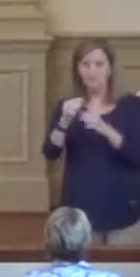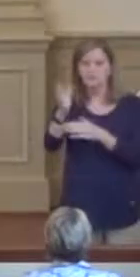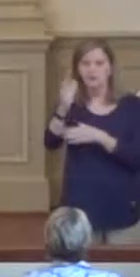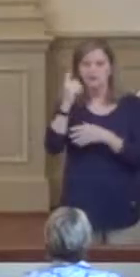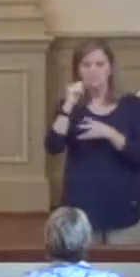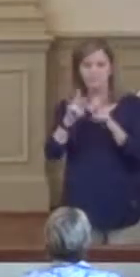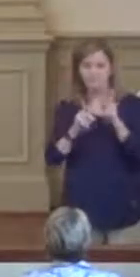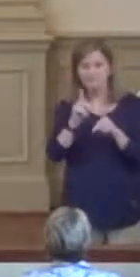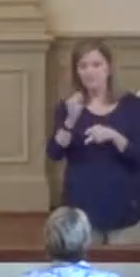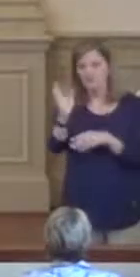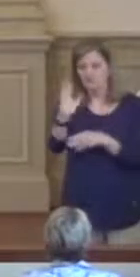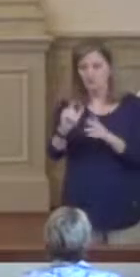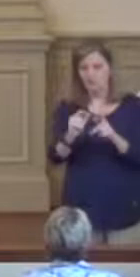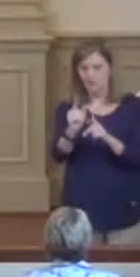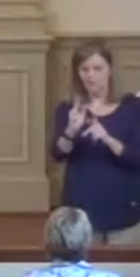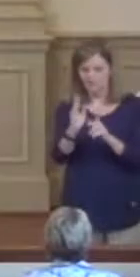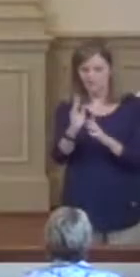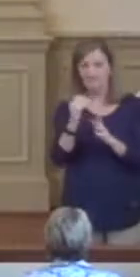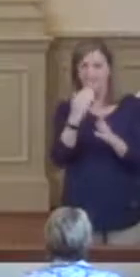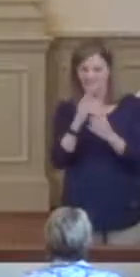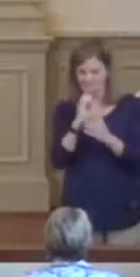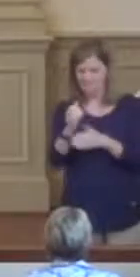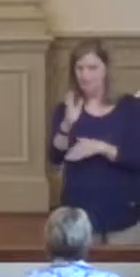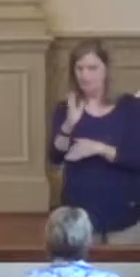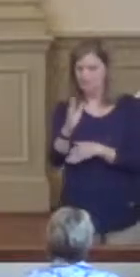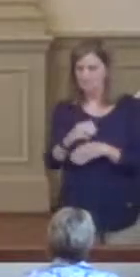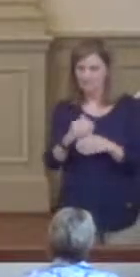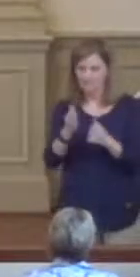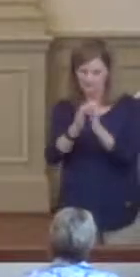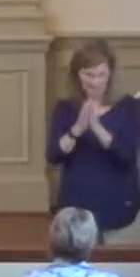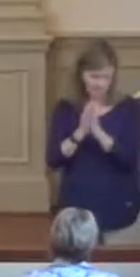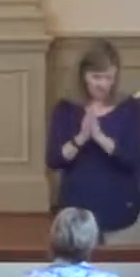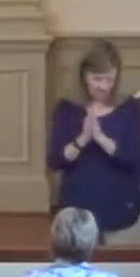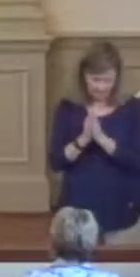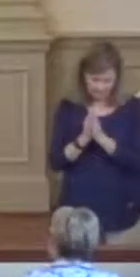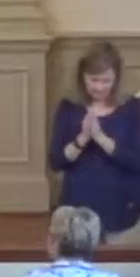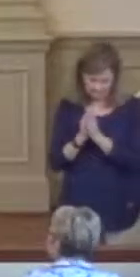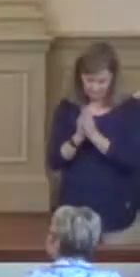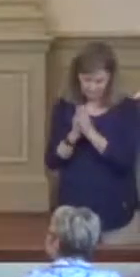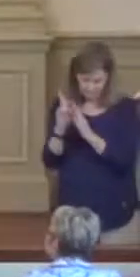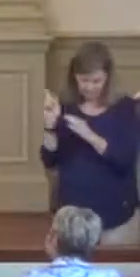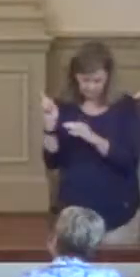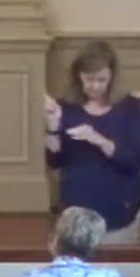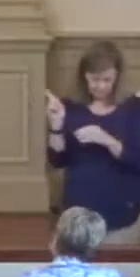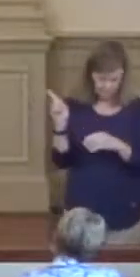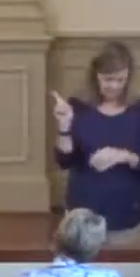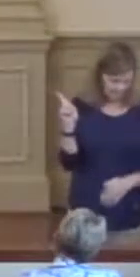God for the people of God. Thanks be to God. Let us pray.